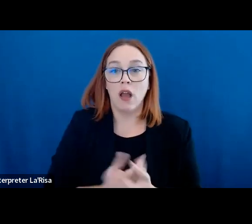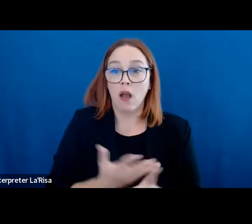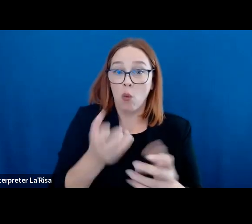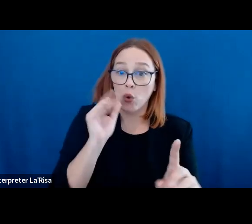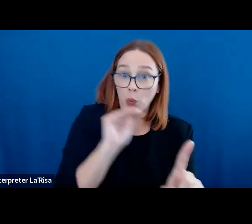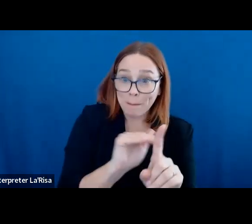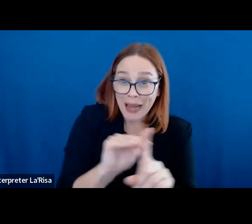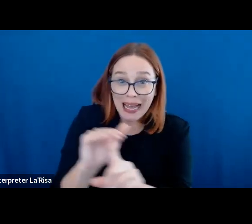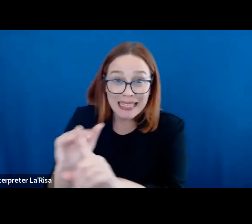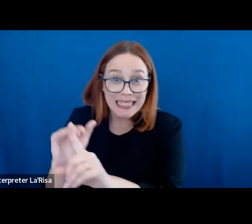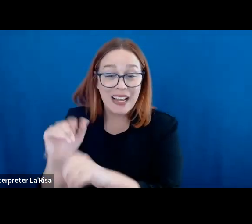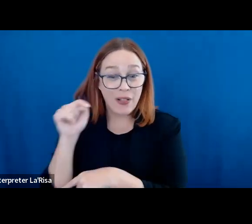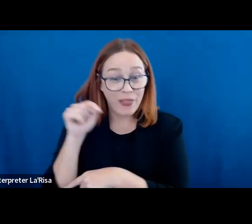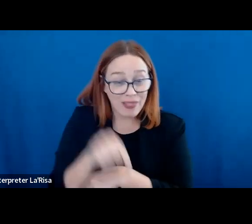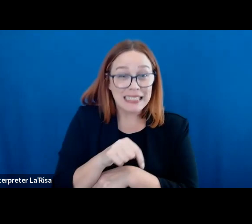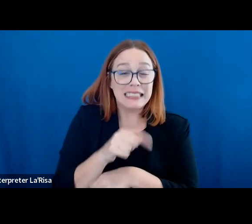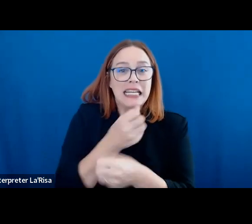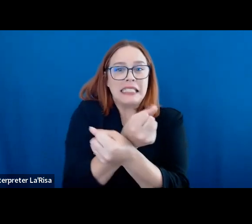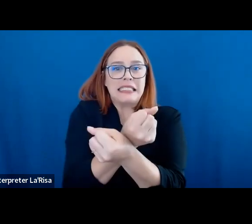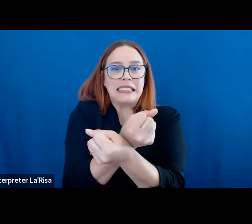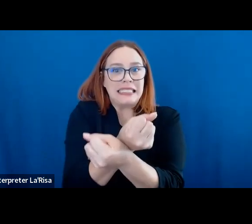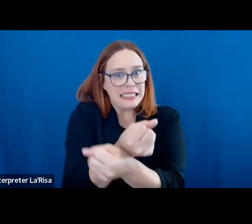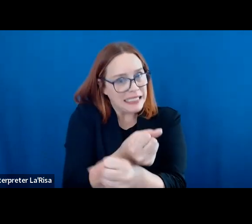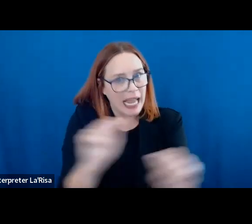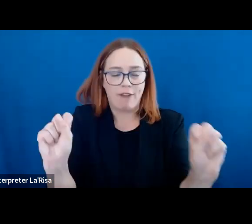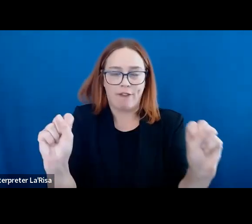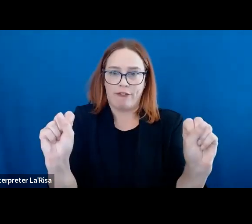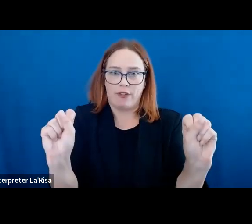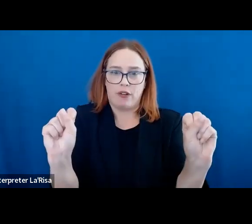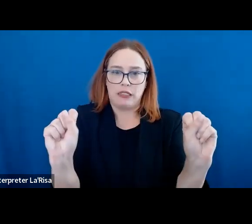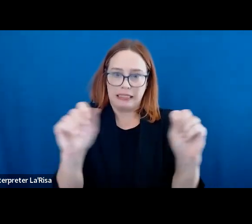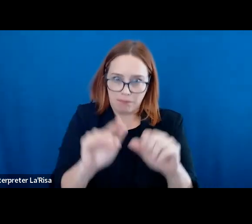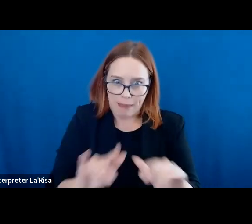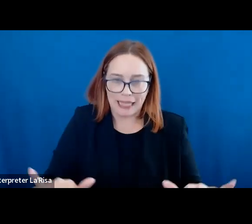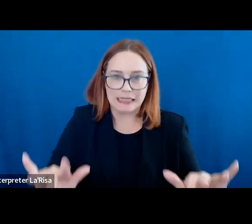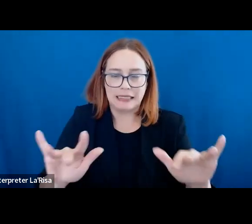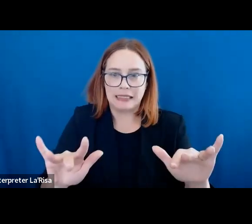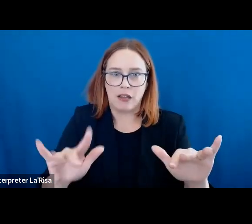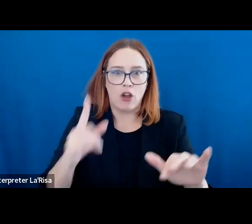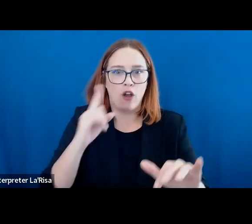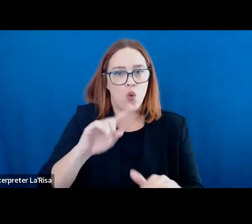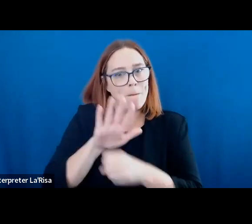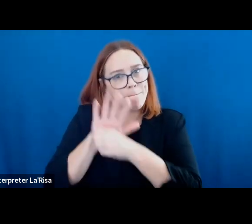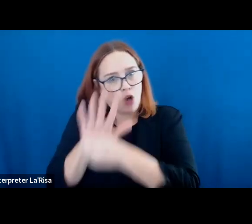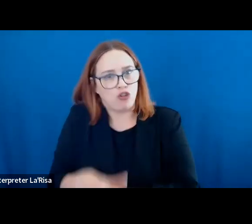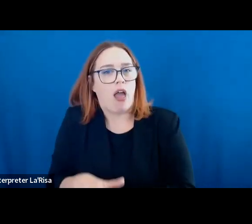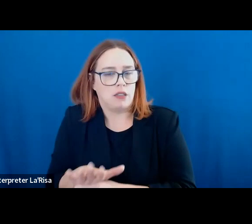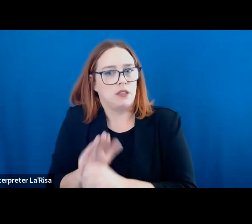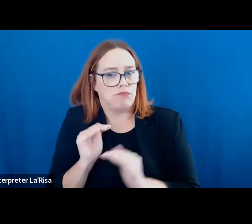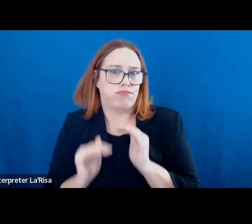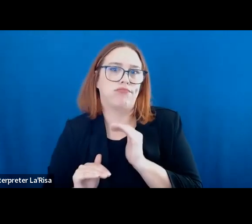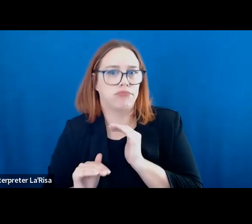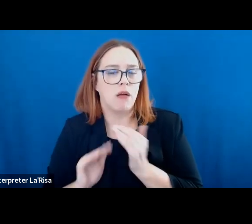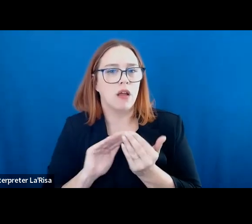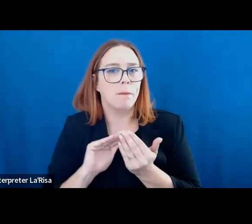that this conference is a safe and inclusive space for marginalized communities. So one of the things